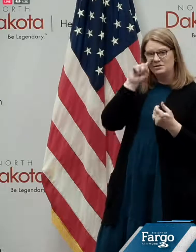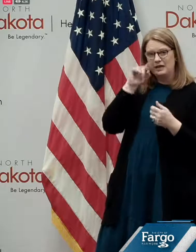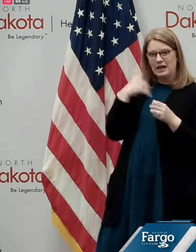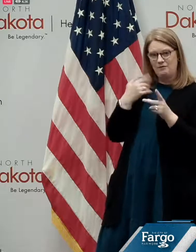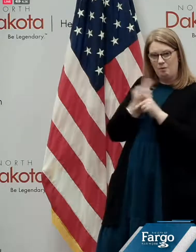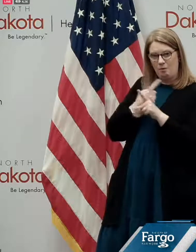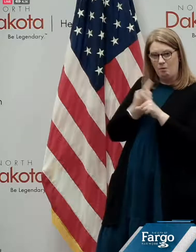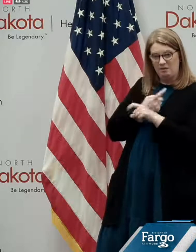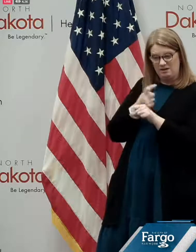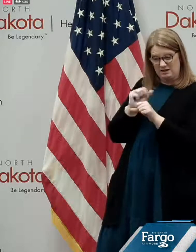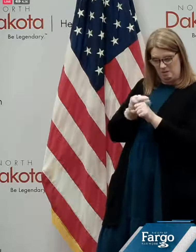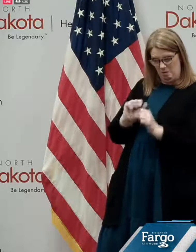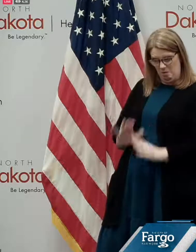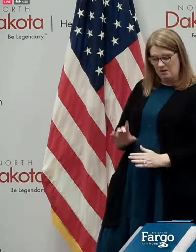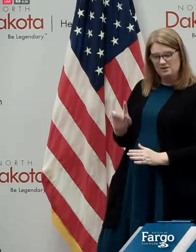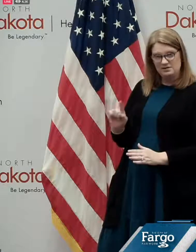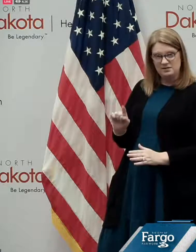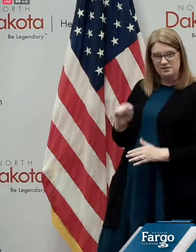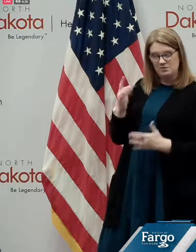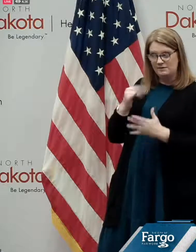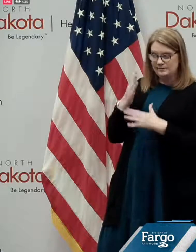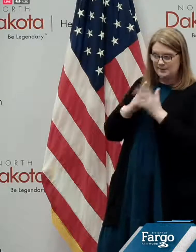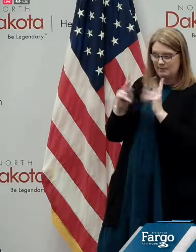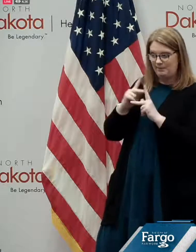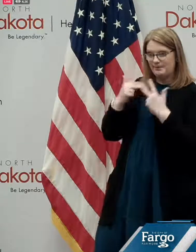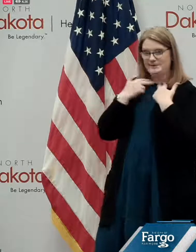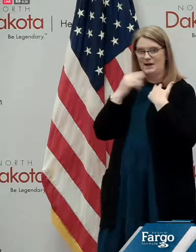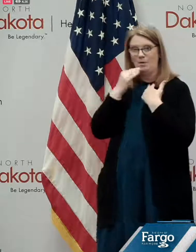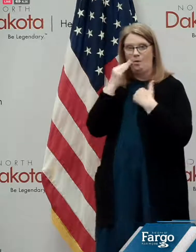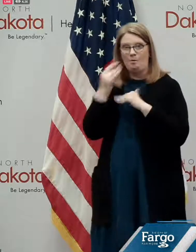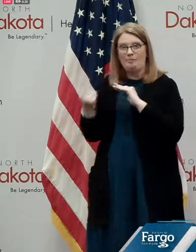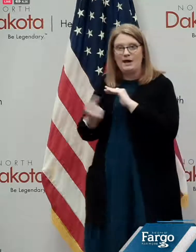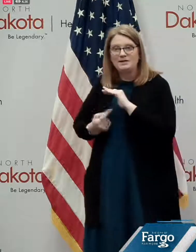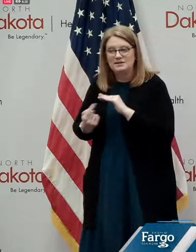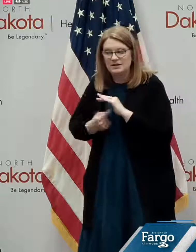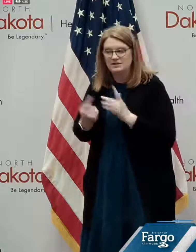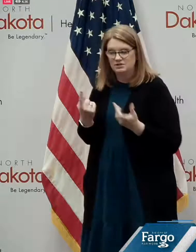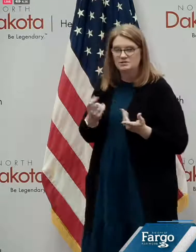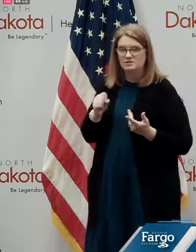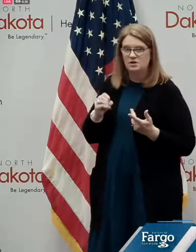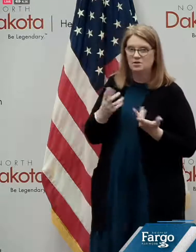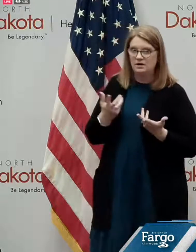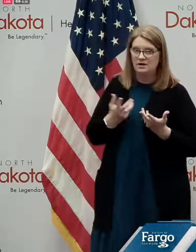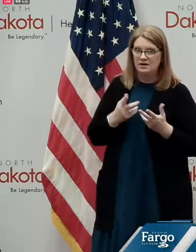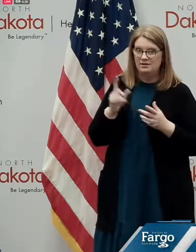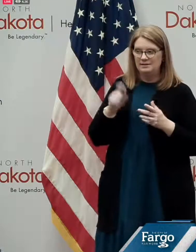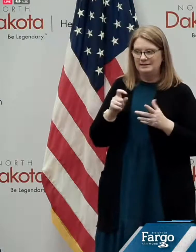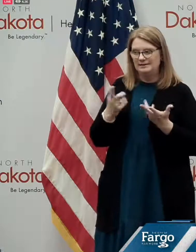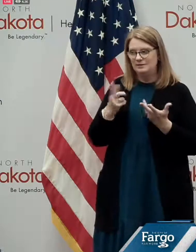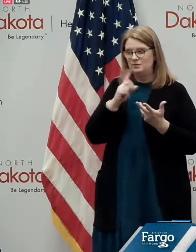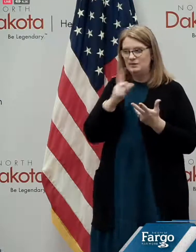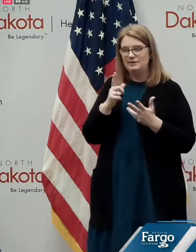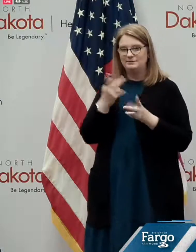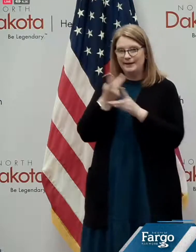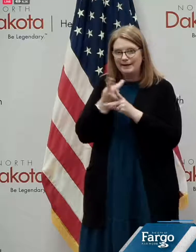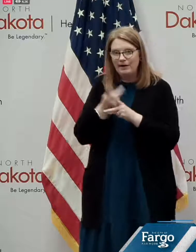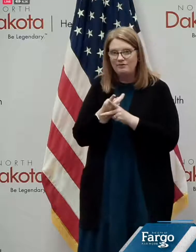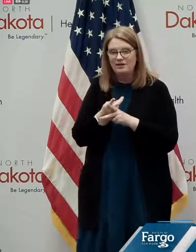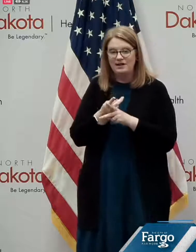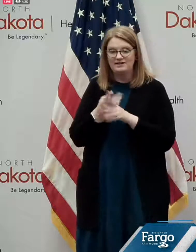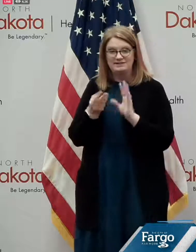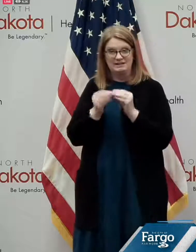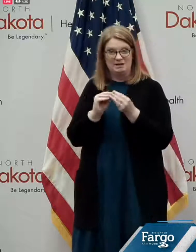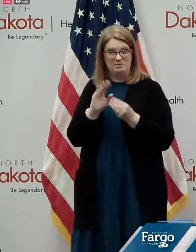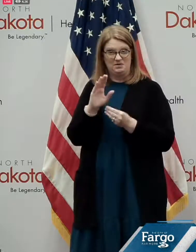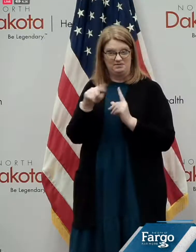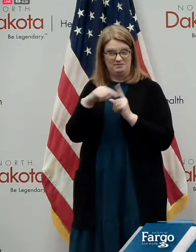appropriate workforce to make sure that we can staff at need be if we continue to see cases rise. When we take a look at the